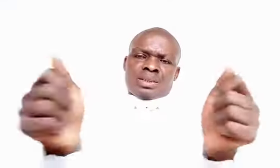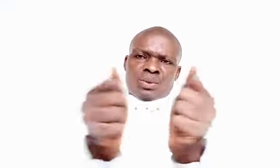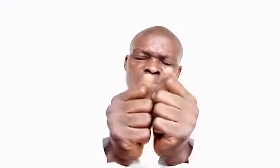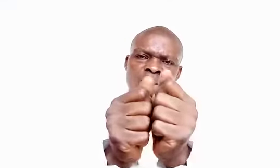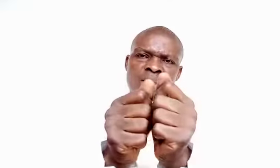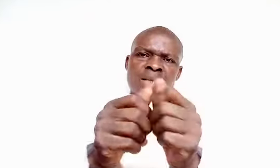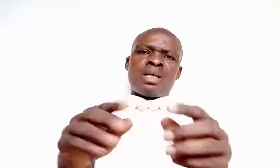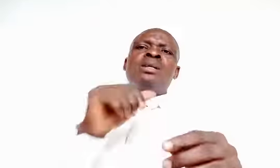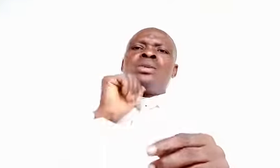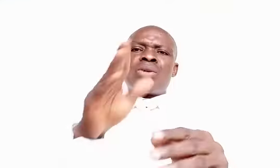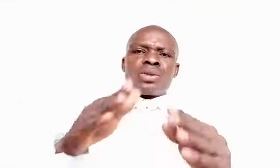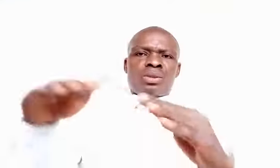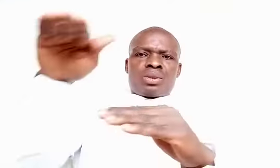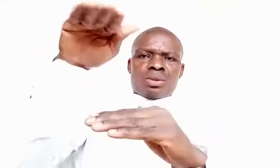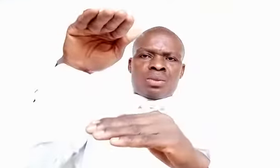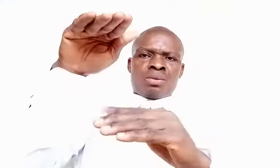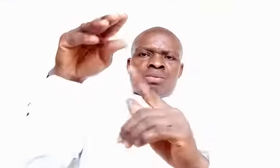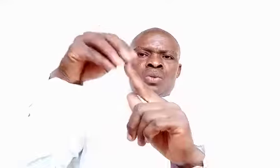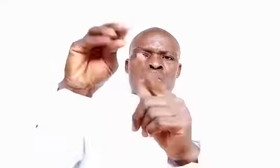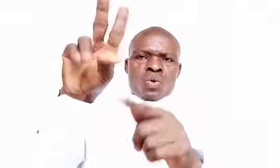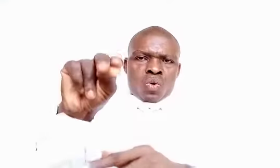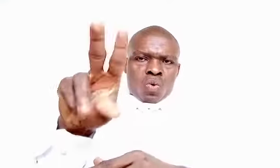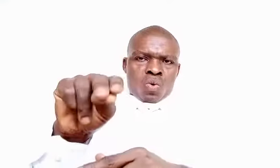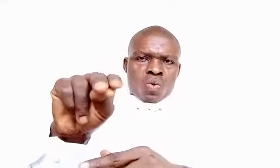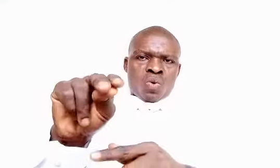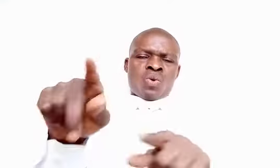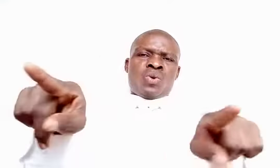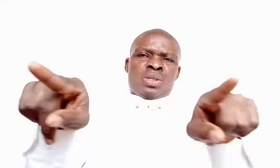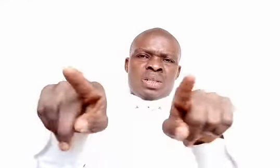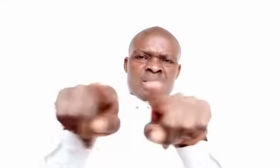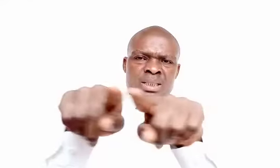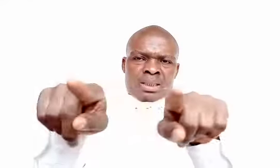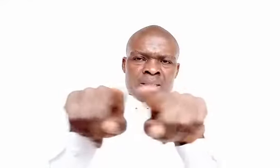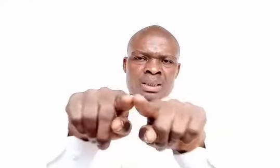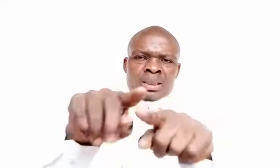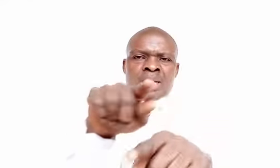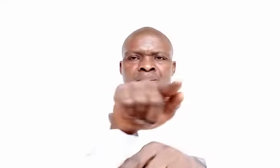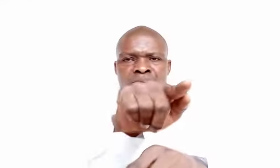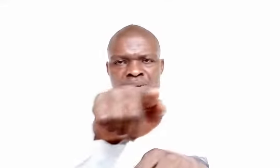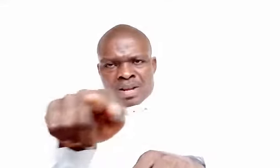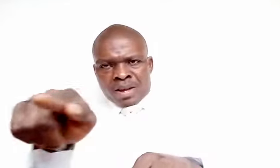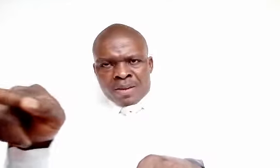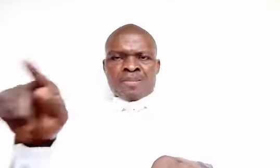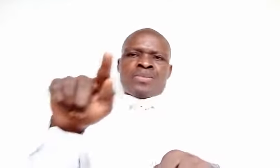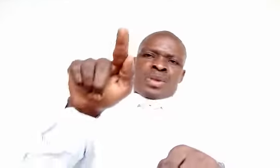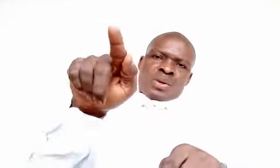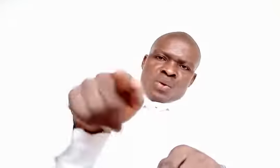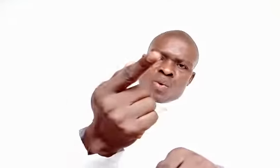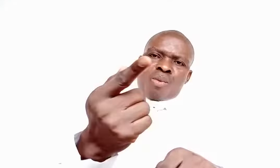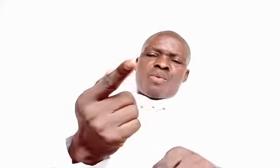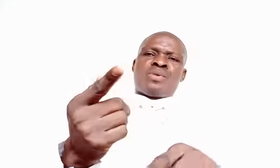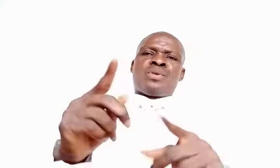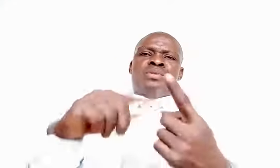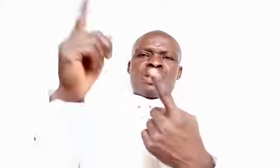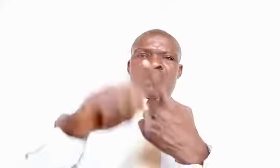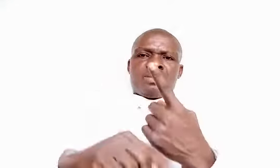above it, because it is not a position, and there is a comma after the month just before the year.